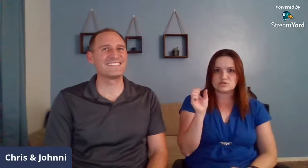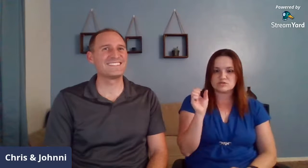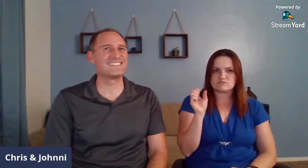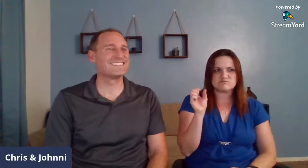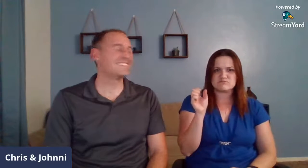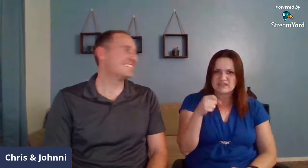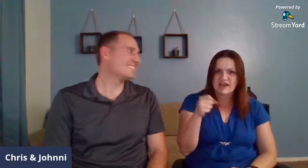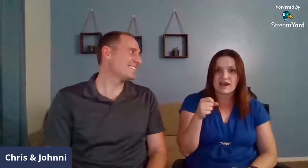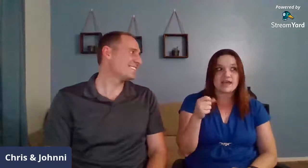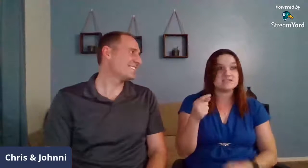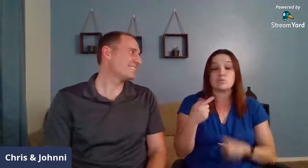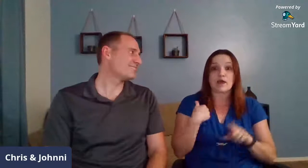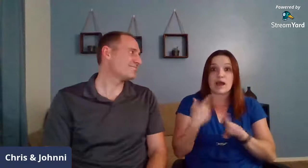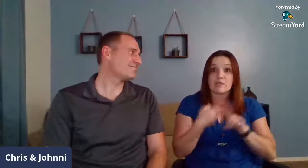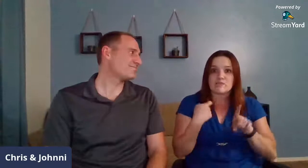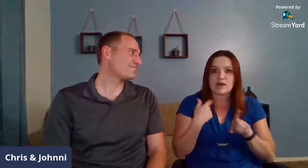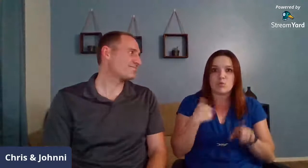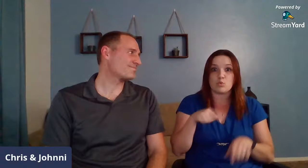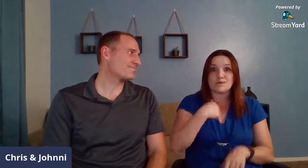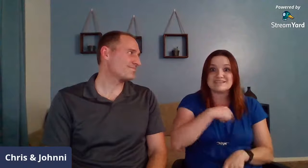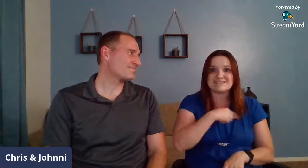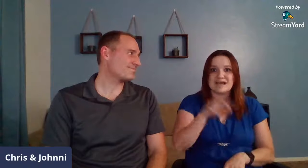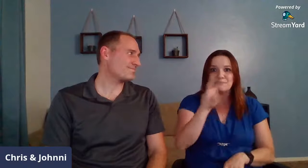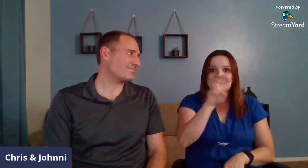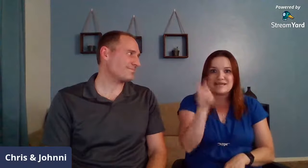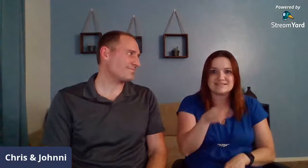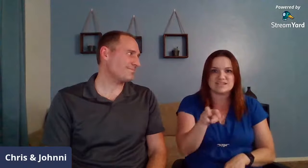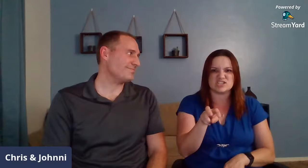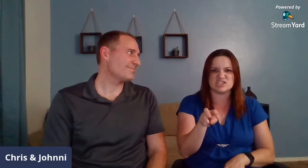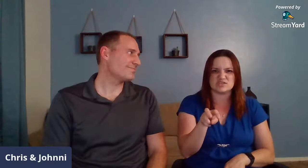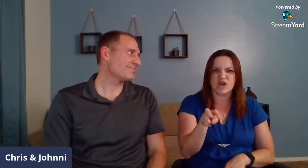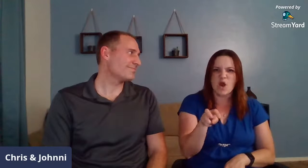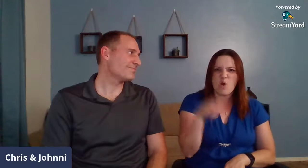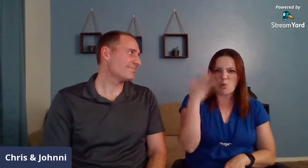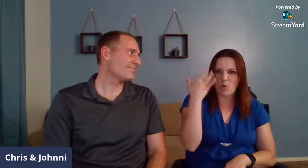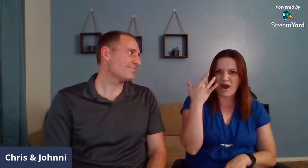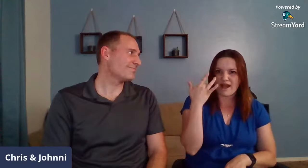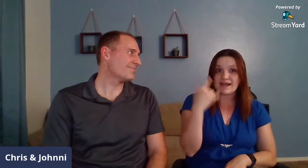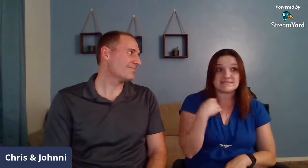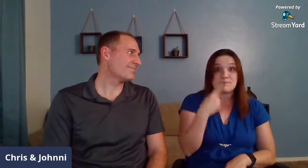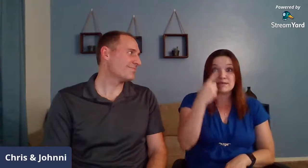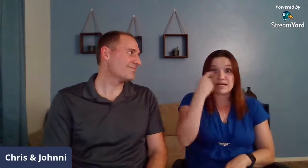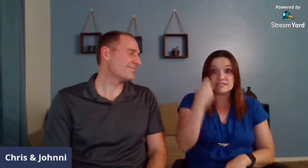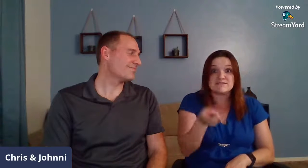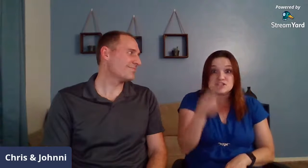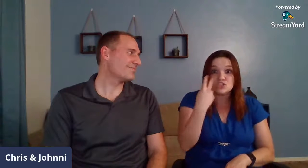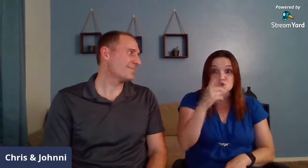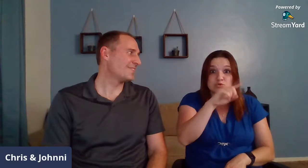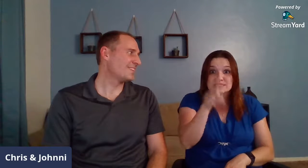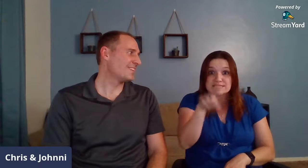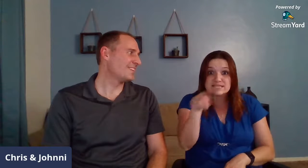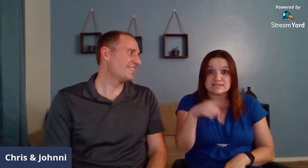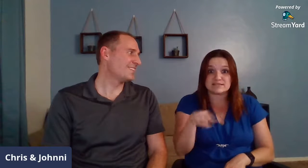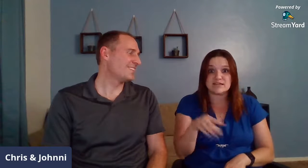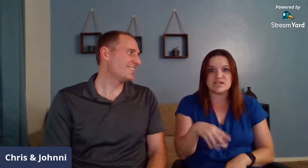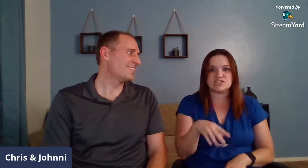goes, "Yeah." I said, "Where I'm from, we sign pizza." She goes, "Why?" I said, "Because of the 2 Z's." She